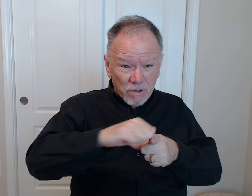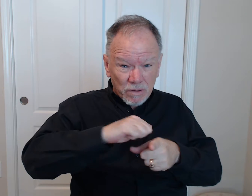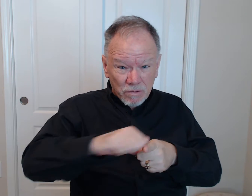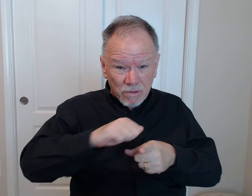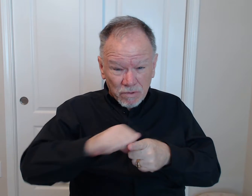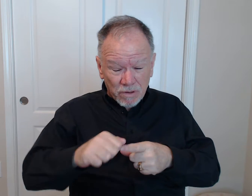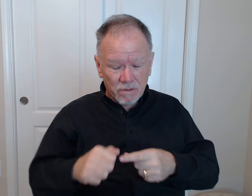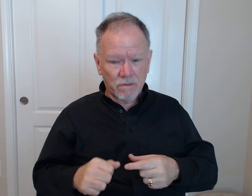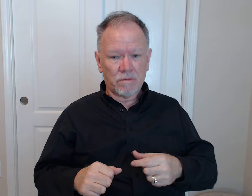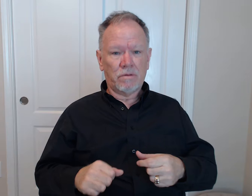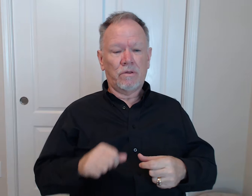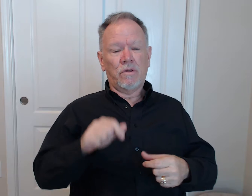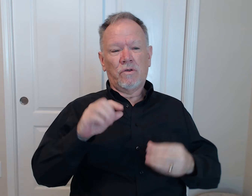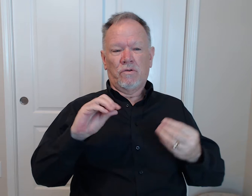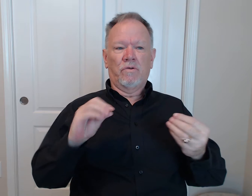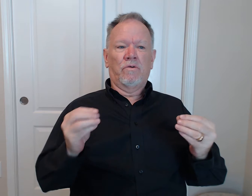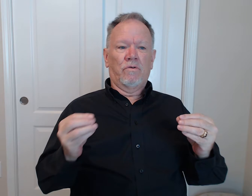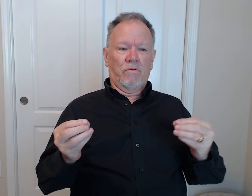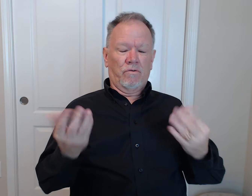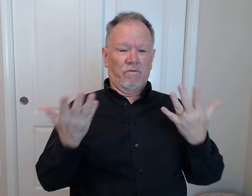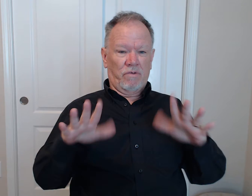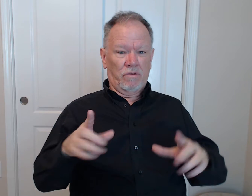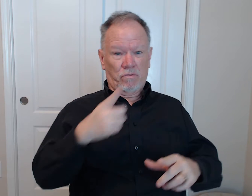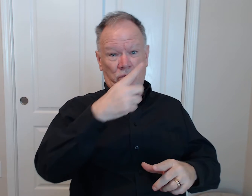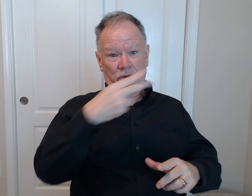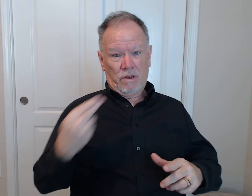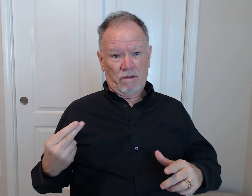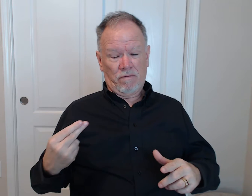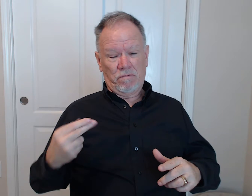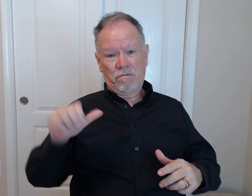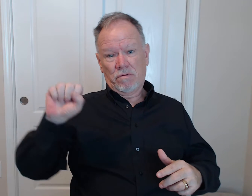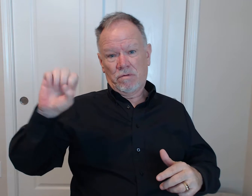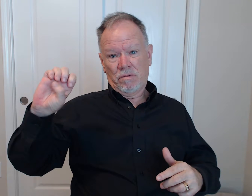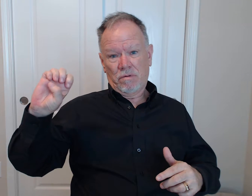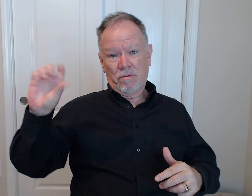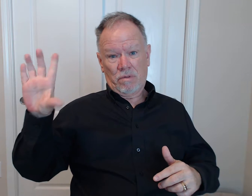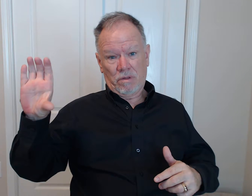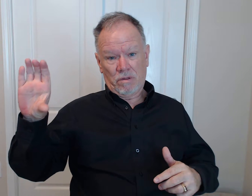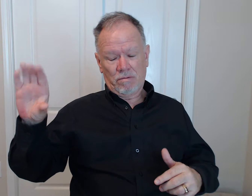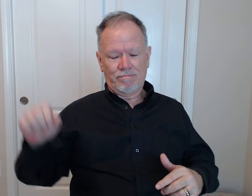want to draw the number line. Actually, I have a line, so I should be doing this ugly lines.